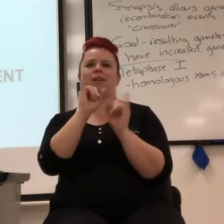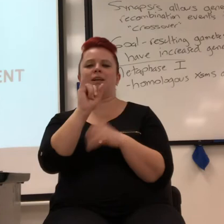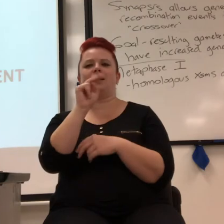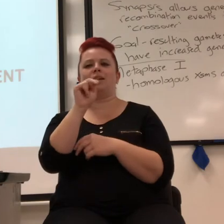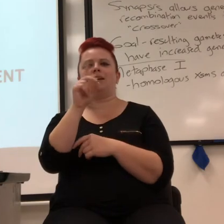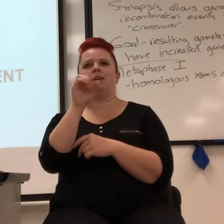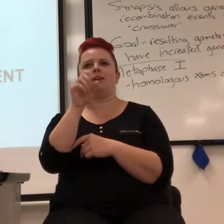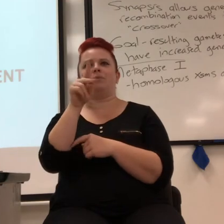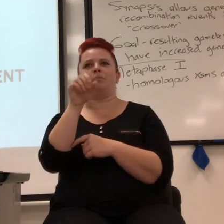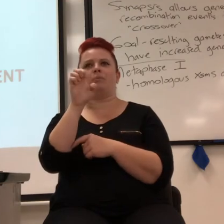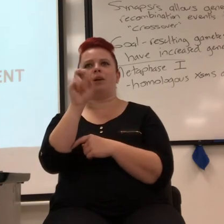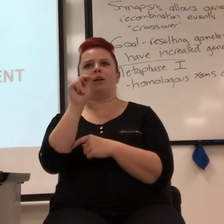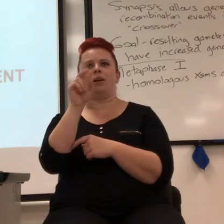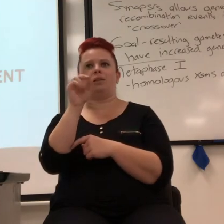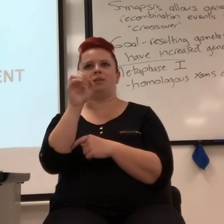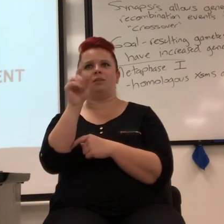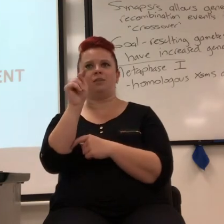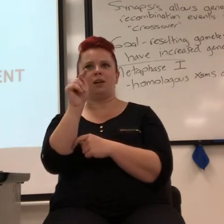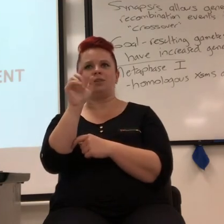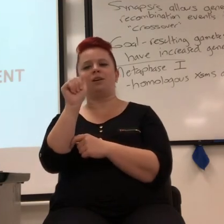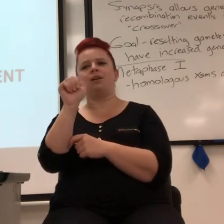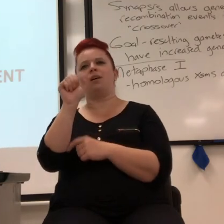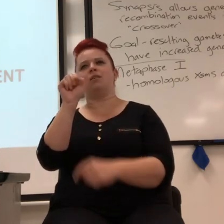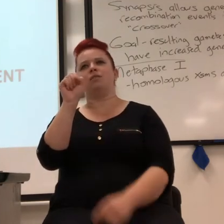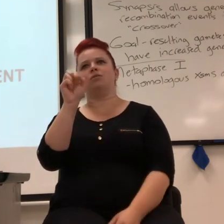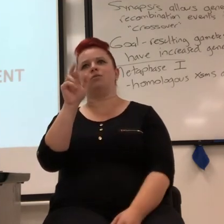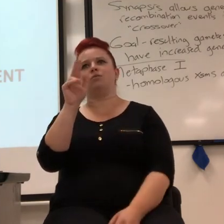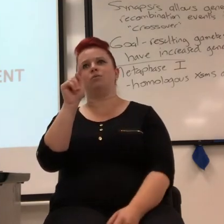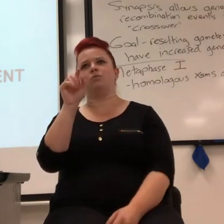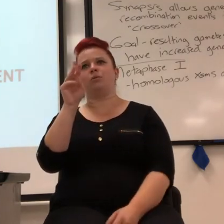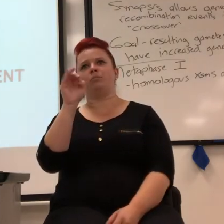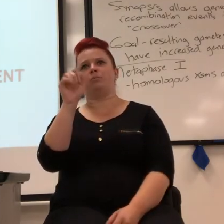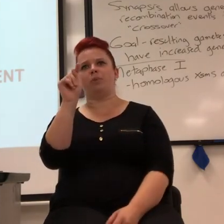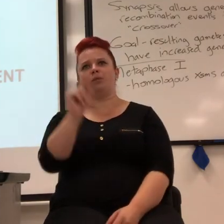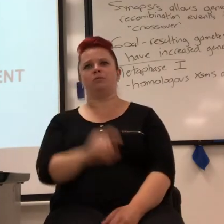here. Independent assortment of chromosomes.